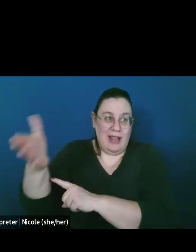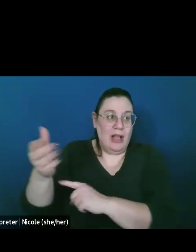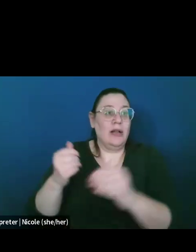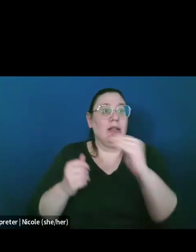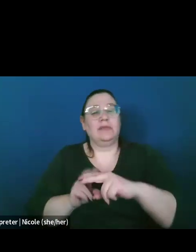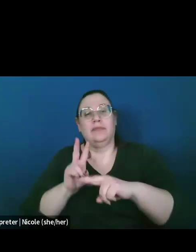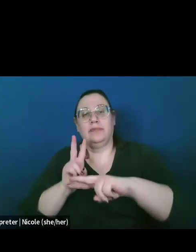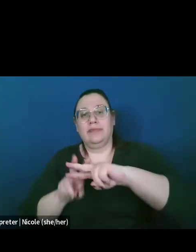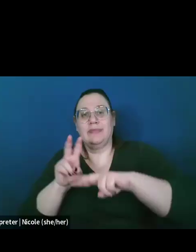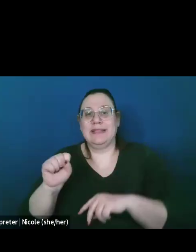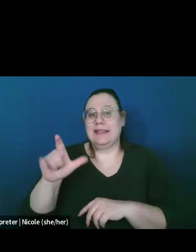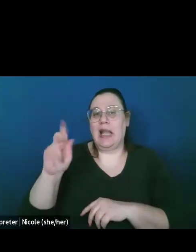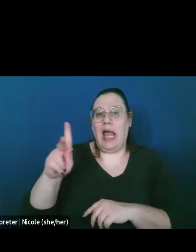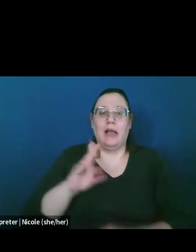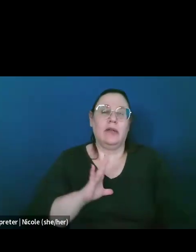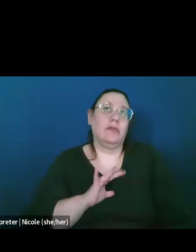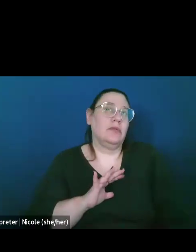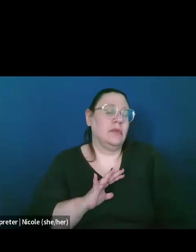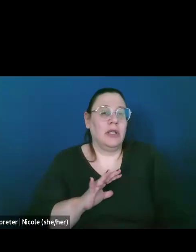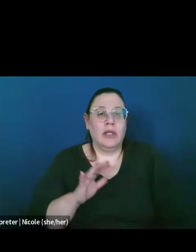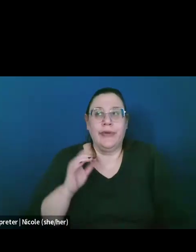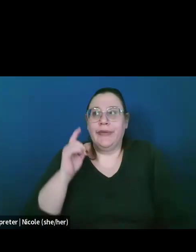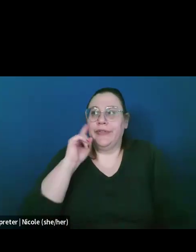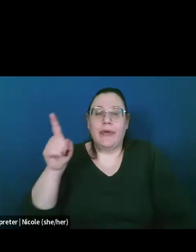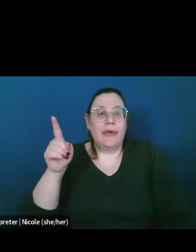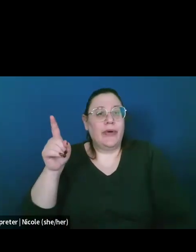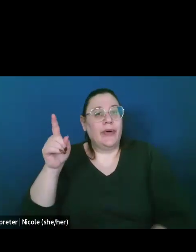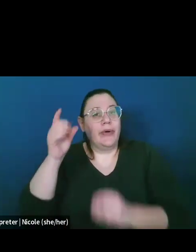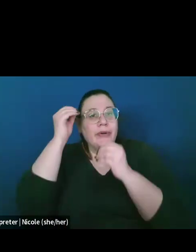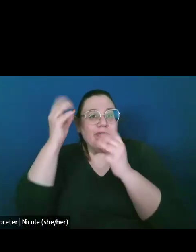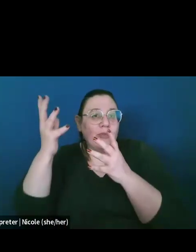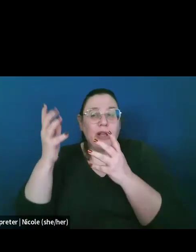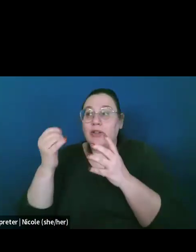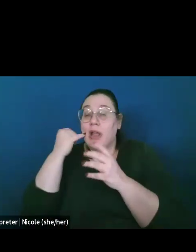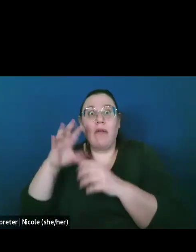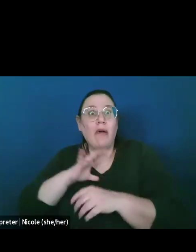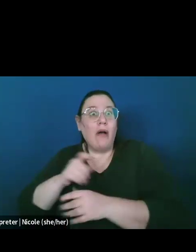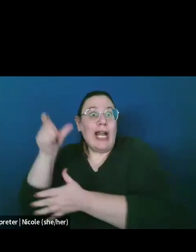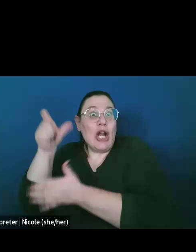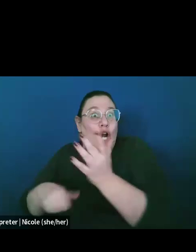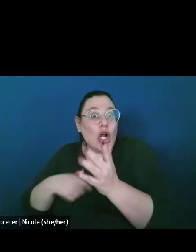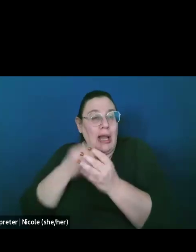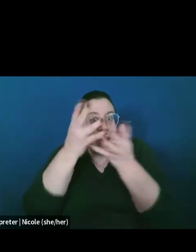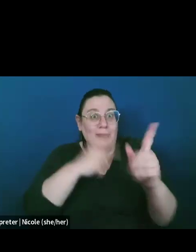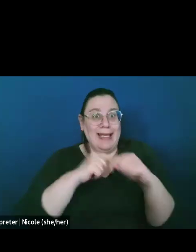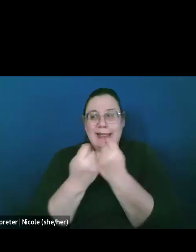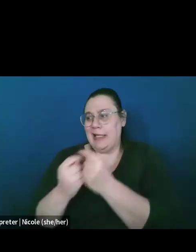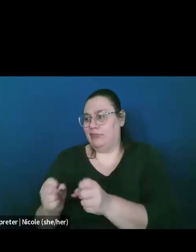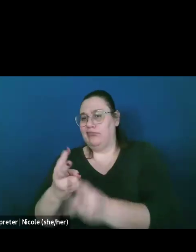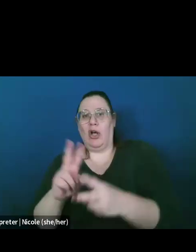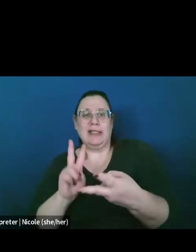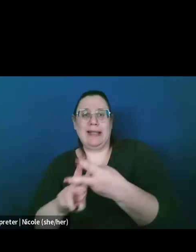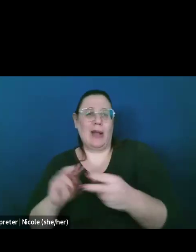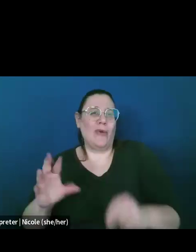Slack is just the best for dropping information. If I find like a news article for the team, I can just share it there. It's not so formal